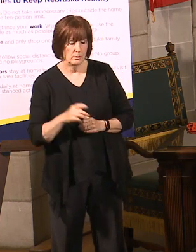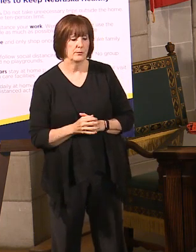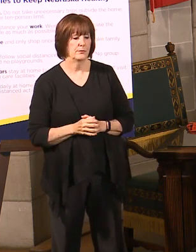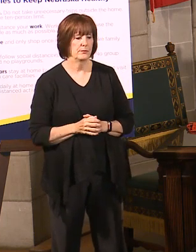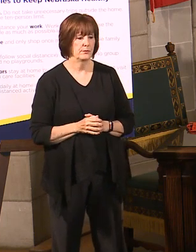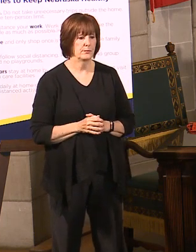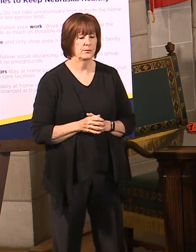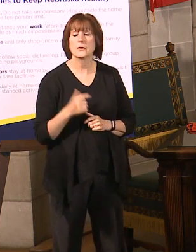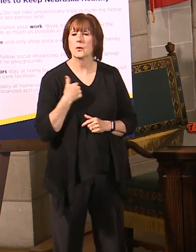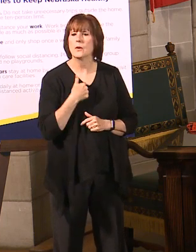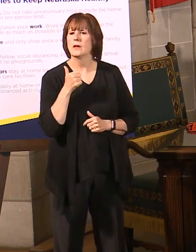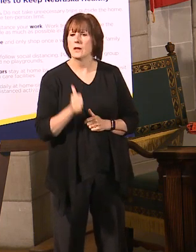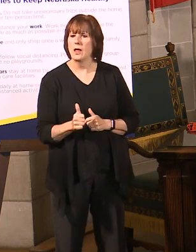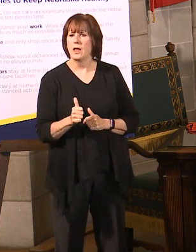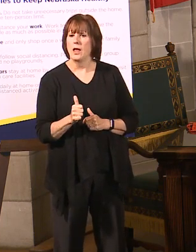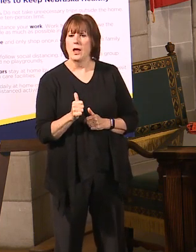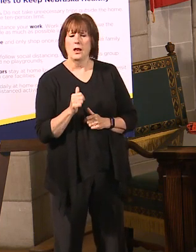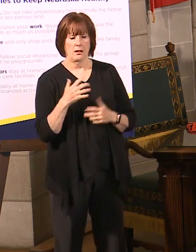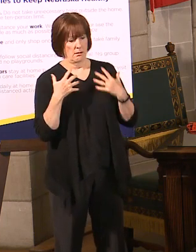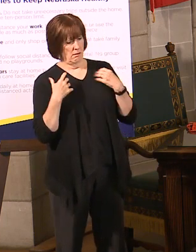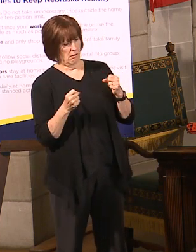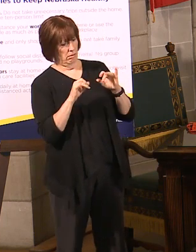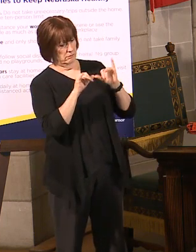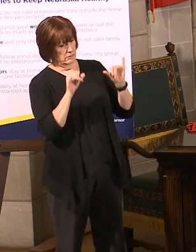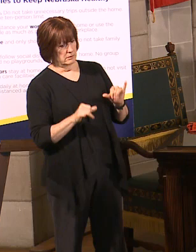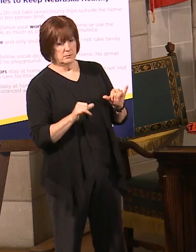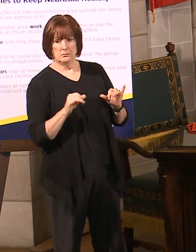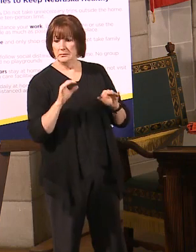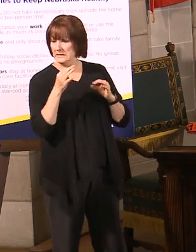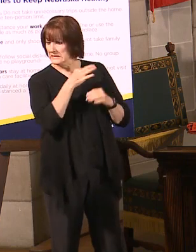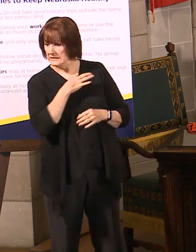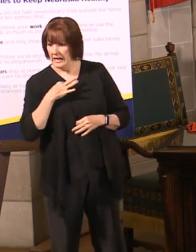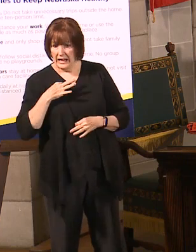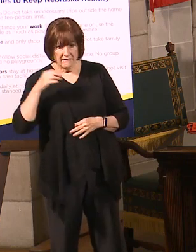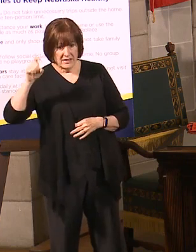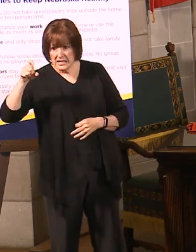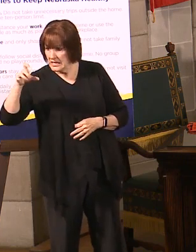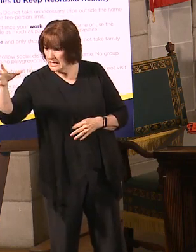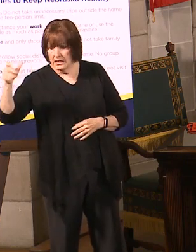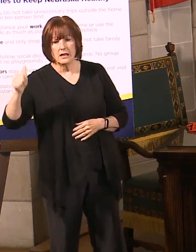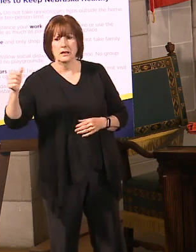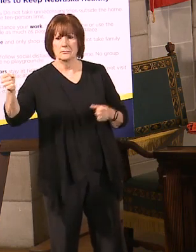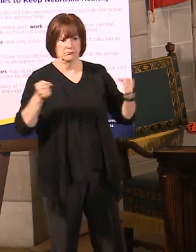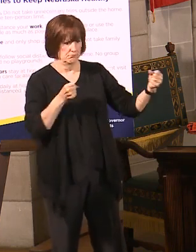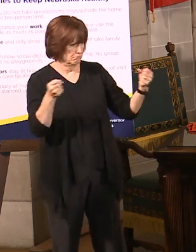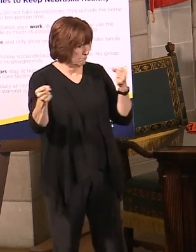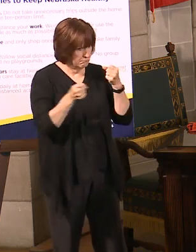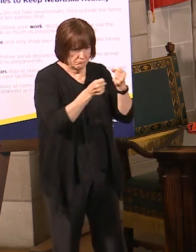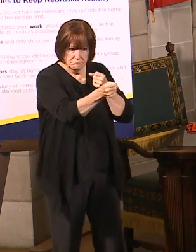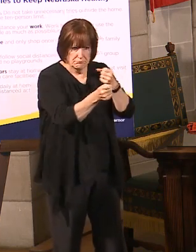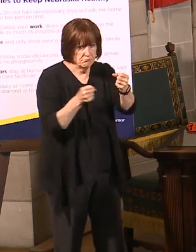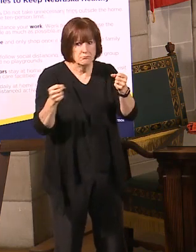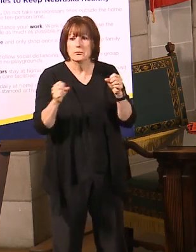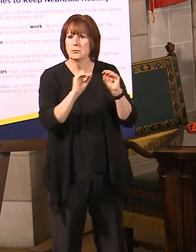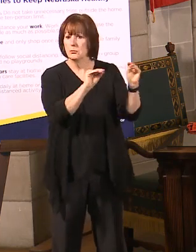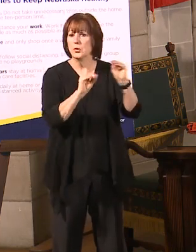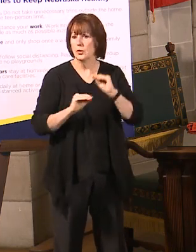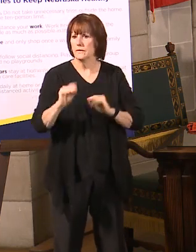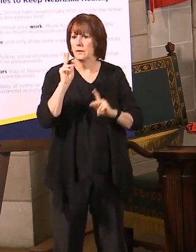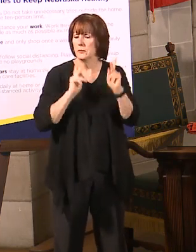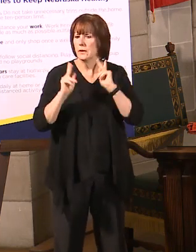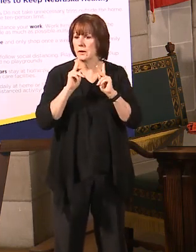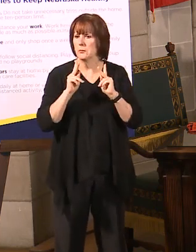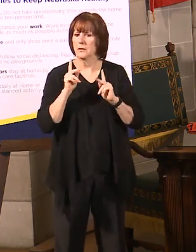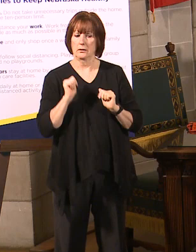able to move staff around quickly where we need them. So that's the case with this laboratory, is we're able to redeploy staff to staff